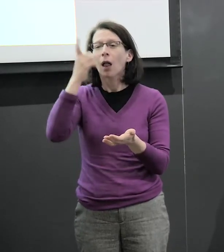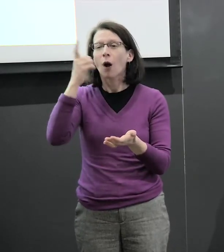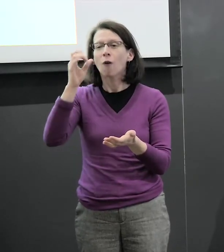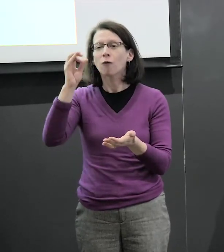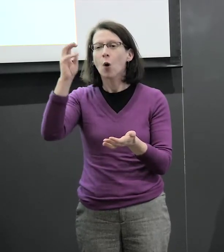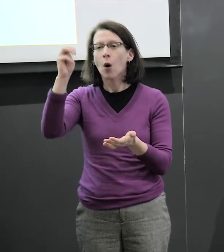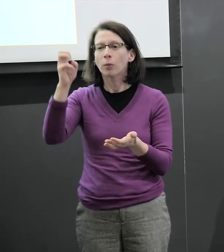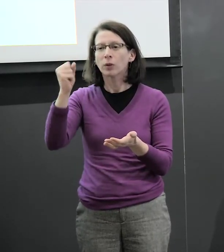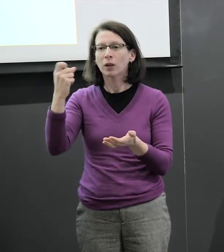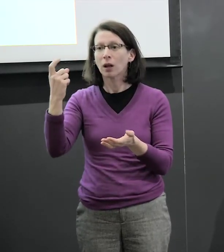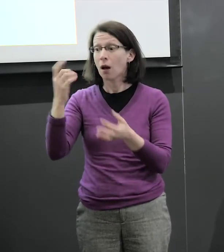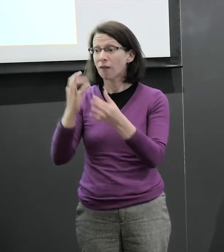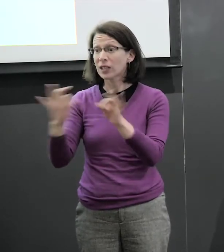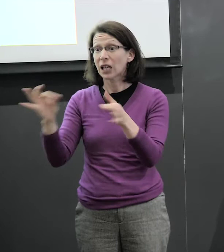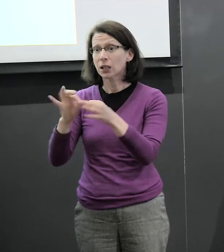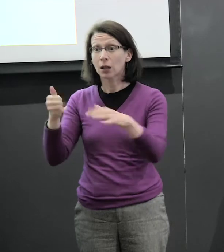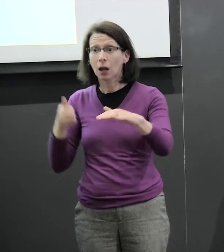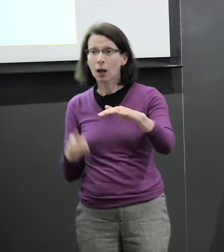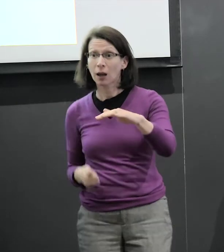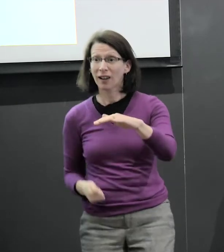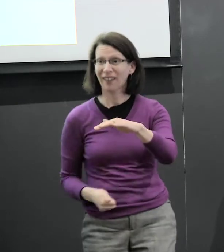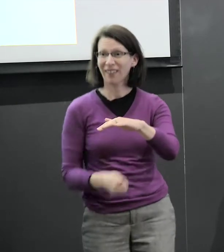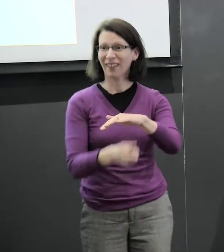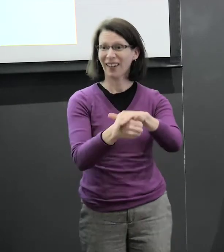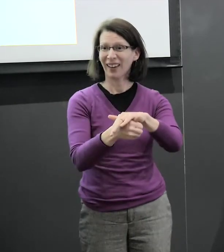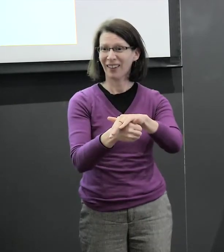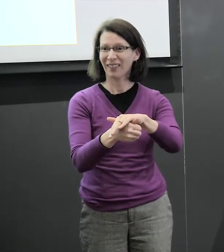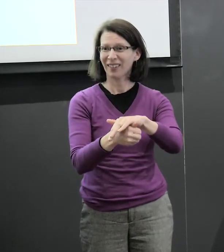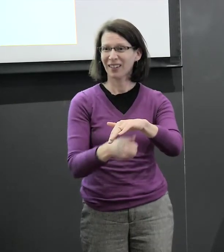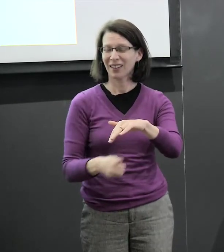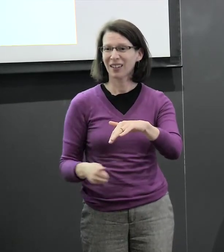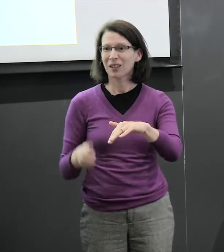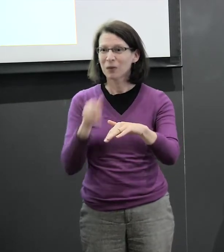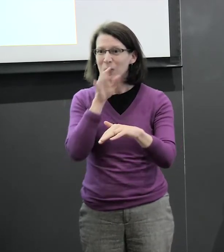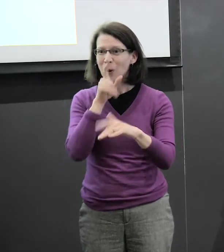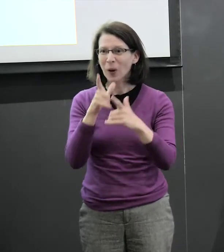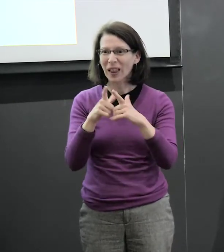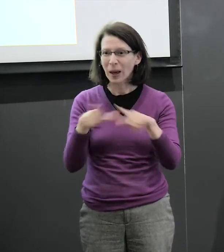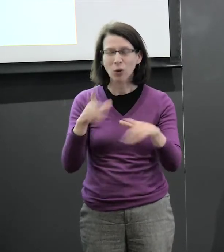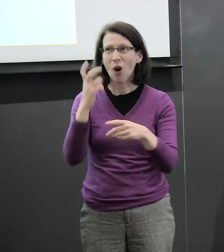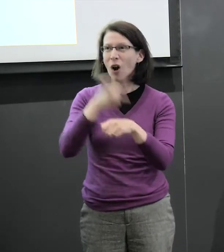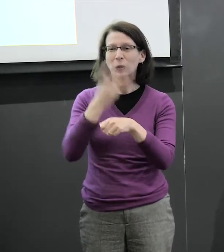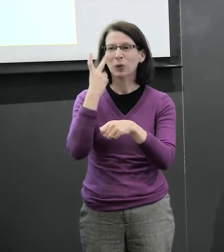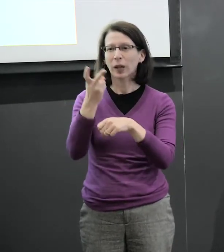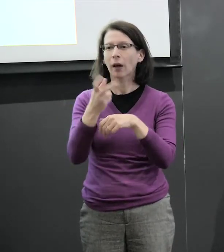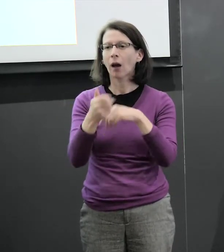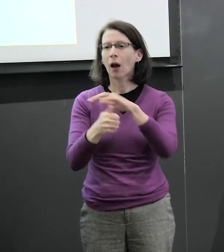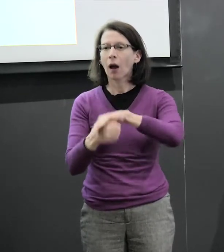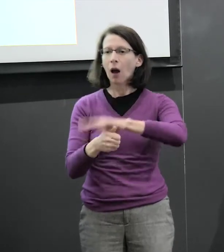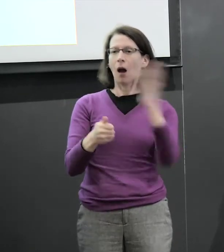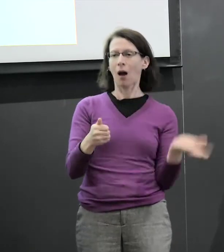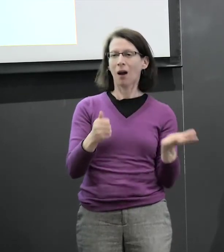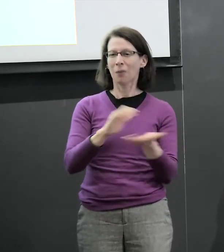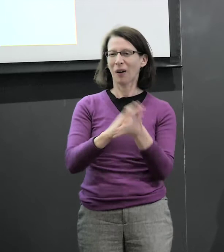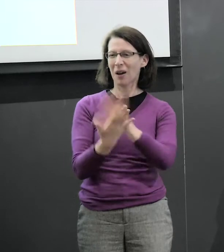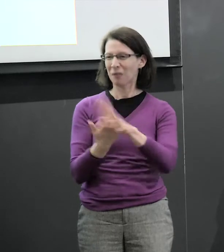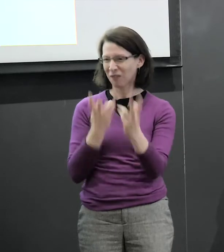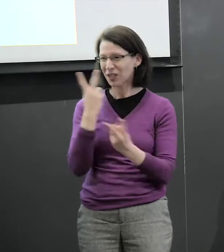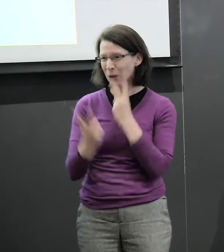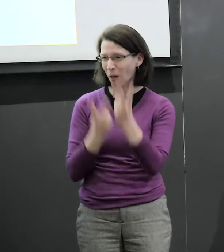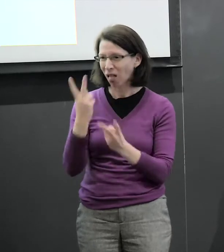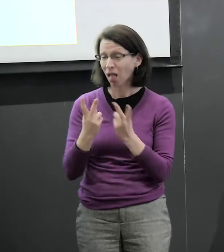form of sentences, which may be hard to tease apart in spoken languages. And